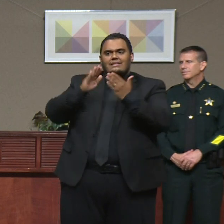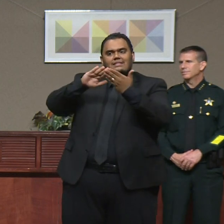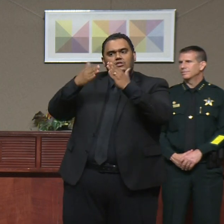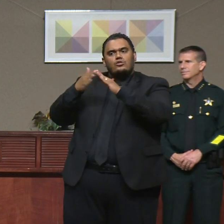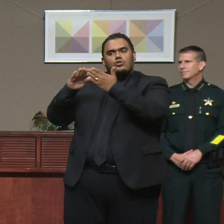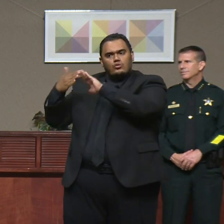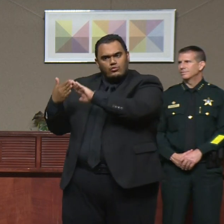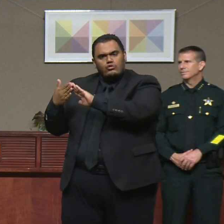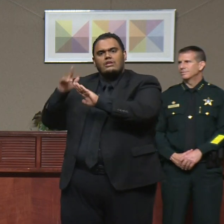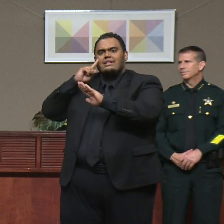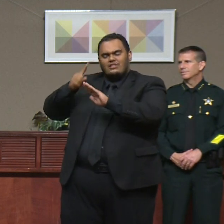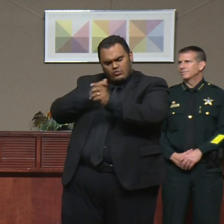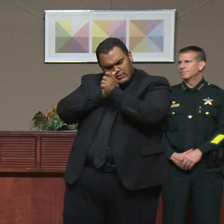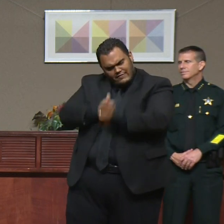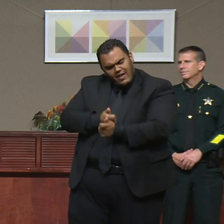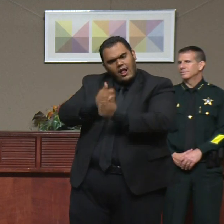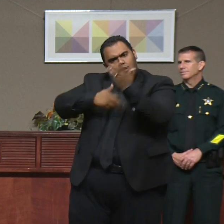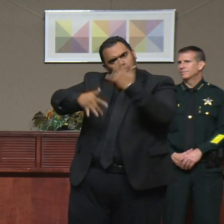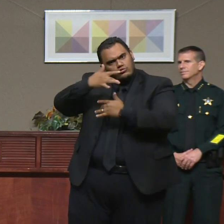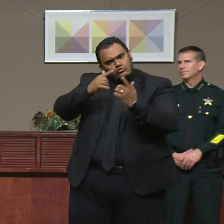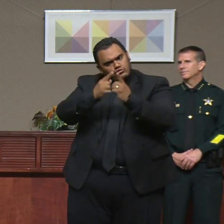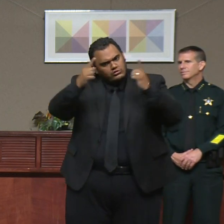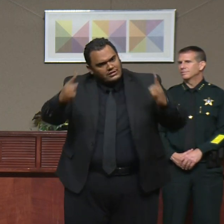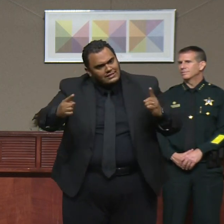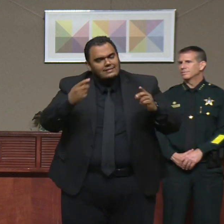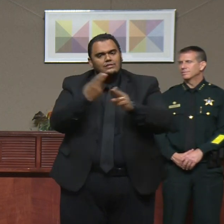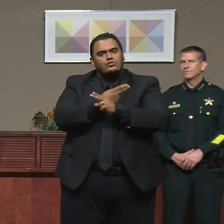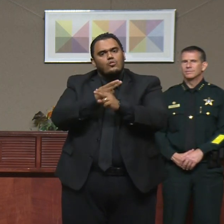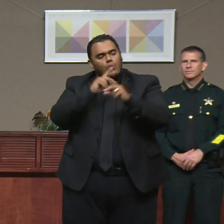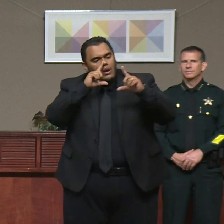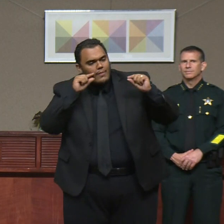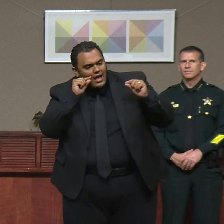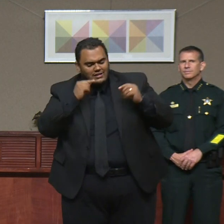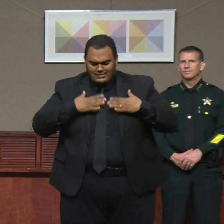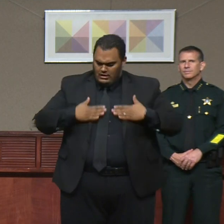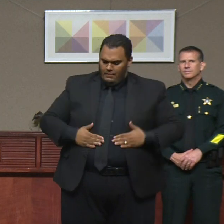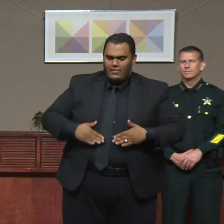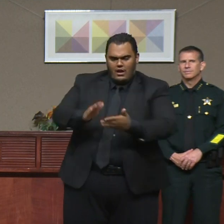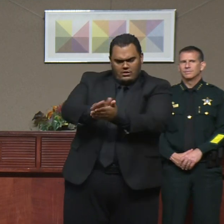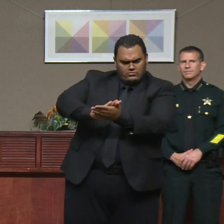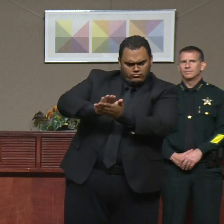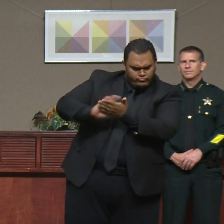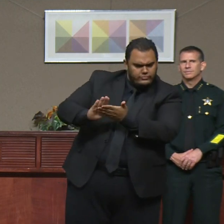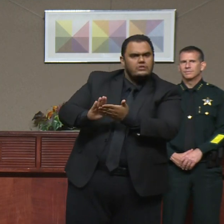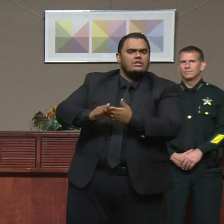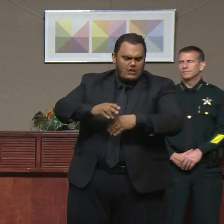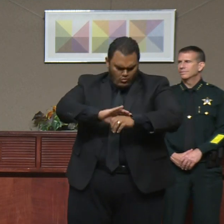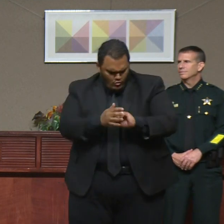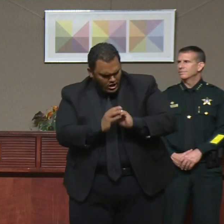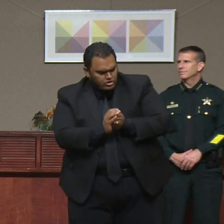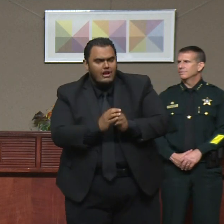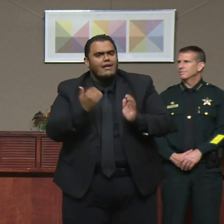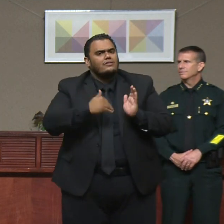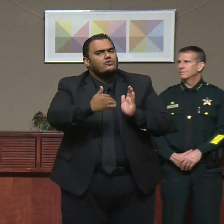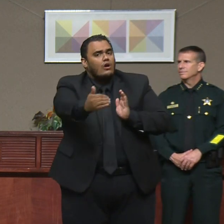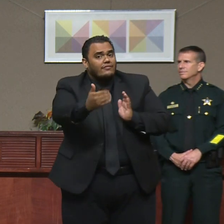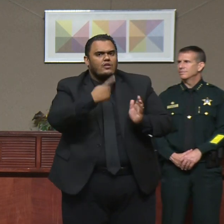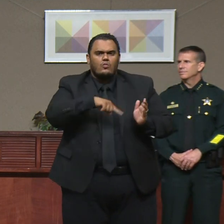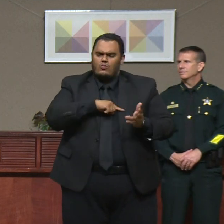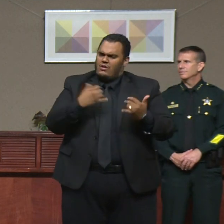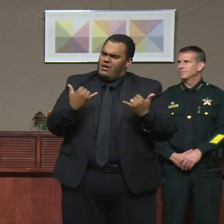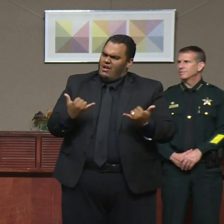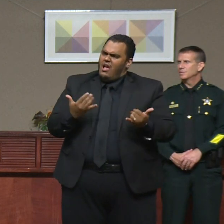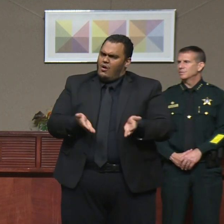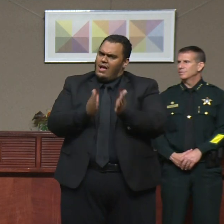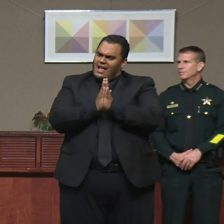observe social distancing, to wear masks, to use good hygiene when washing their hands, and we're asking them to redouble on that. And also the